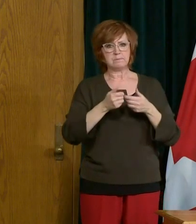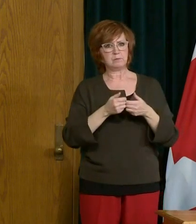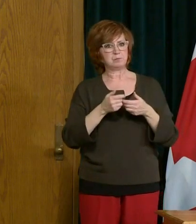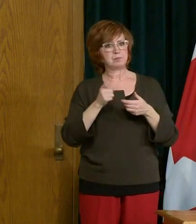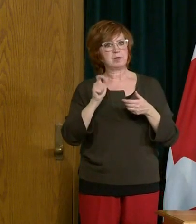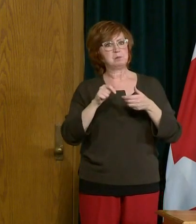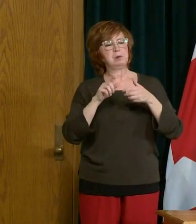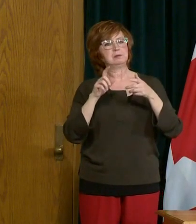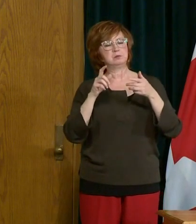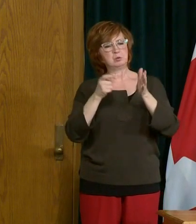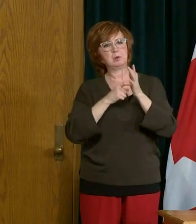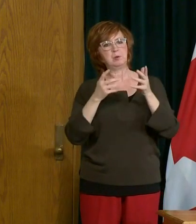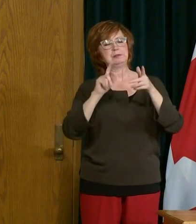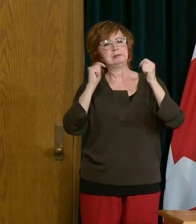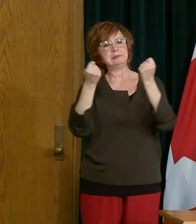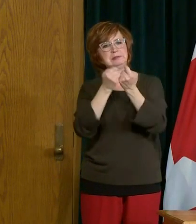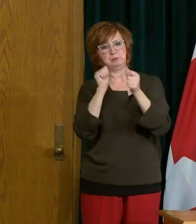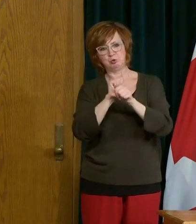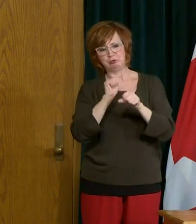or the Business Response Line.